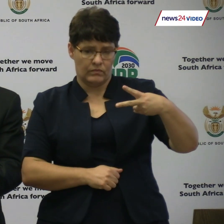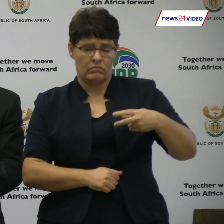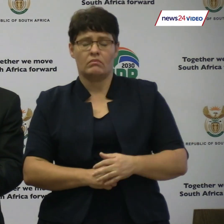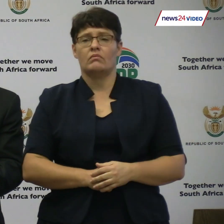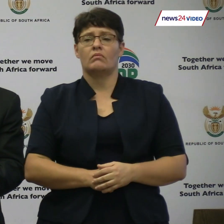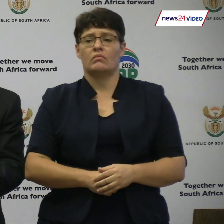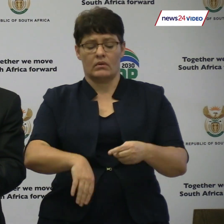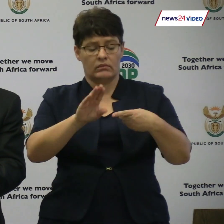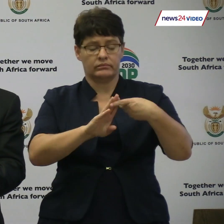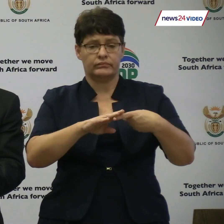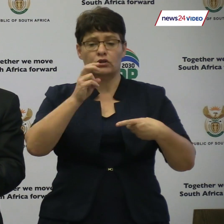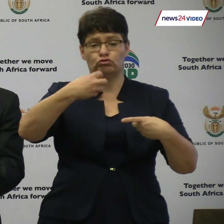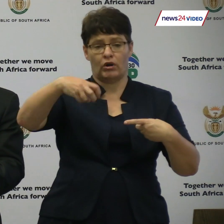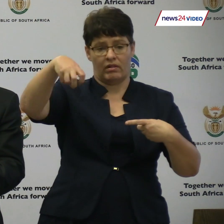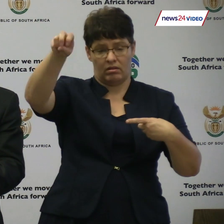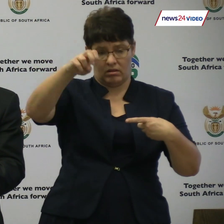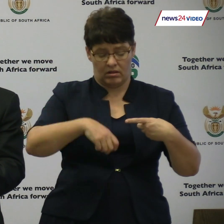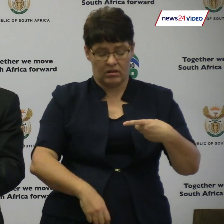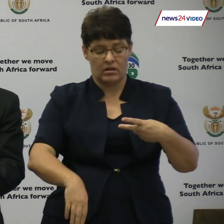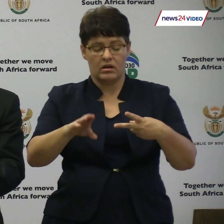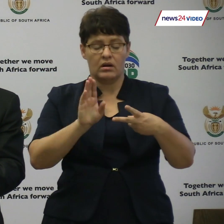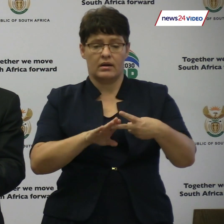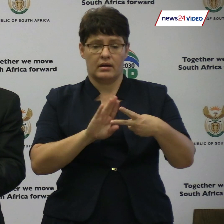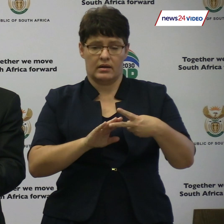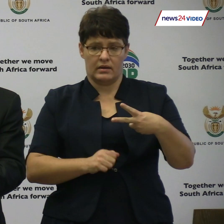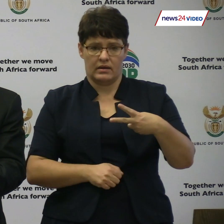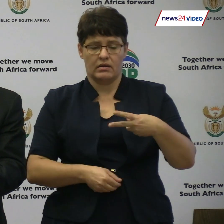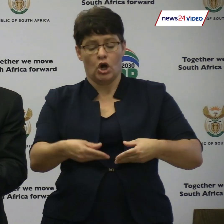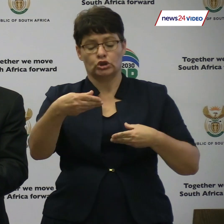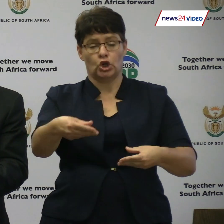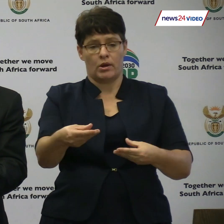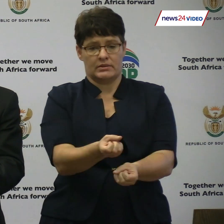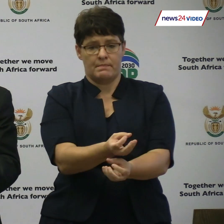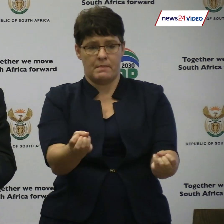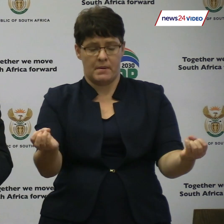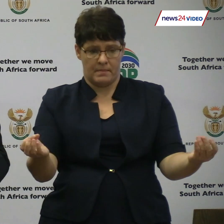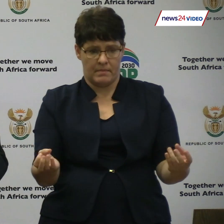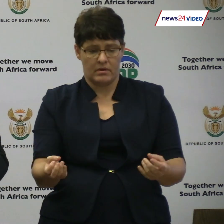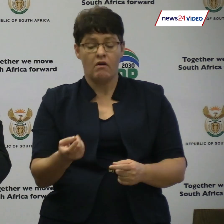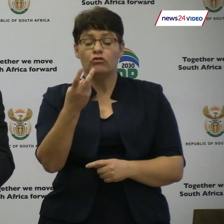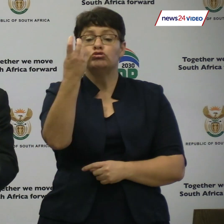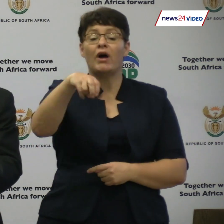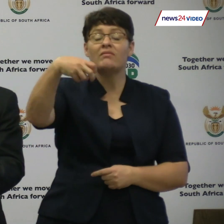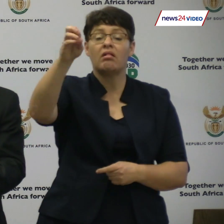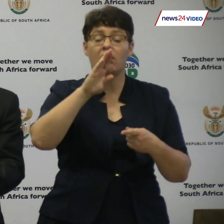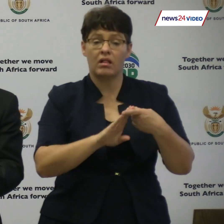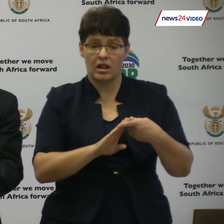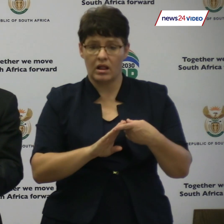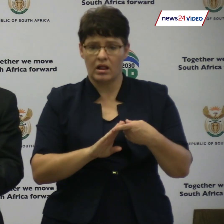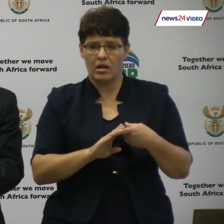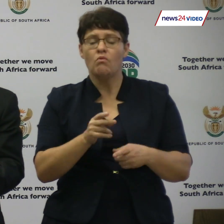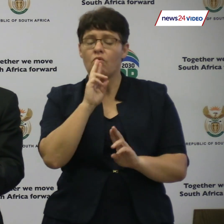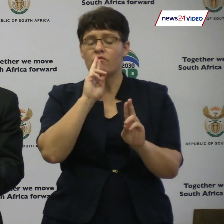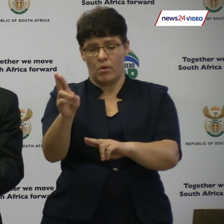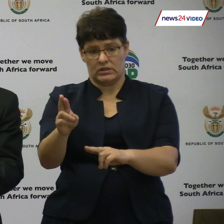the issue of travel and the issue of issuing documents. For travel, we wish to